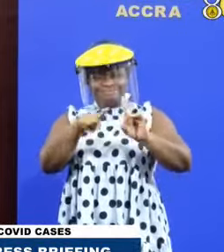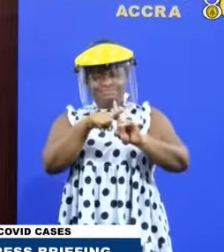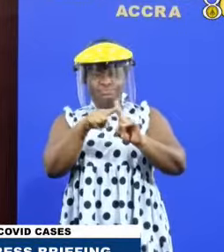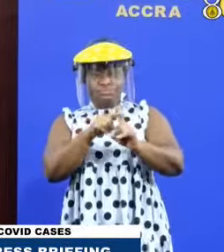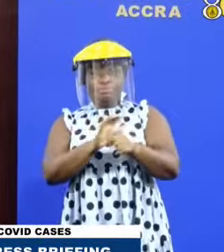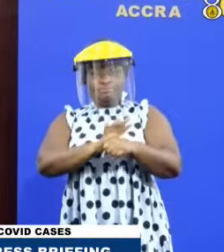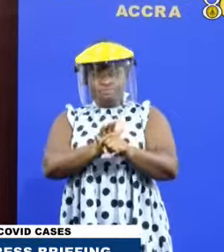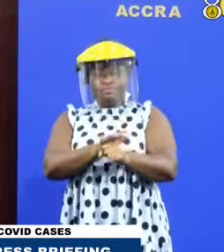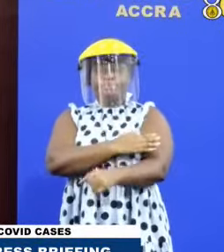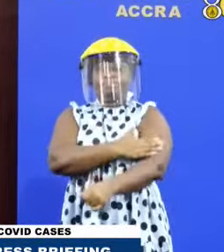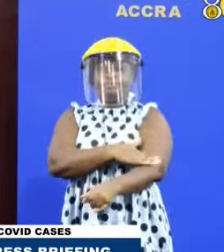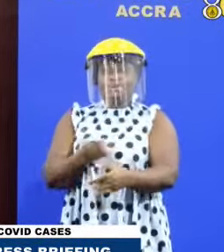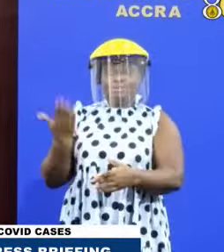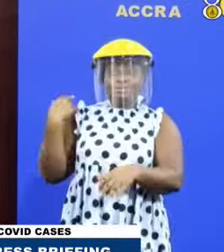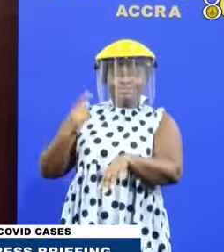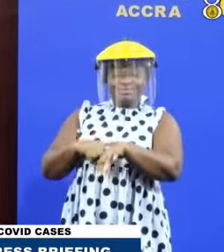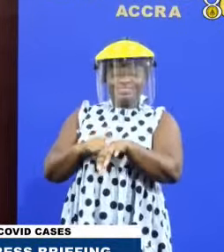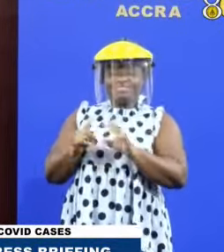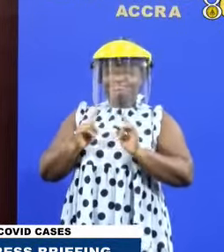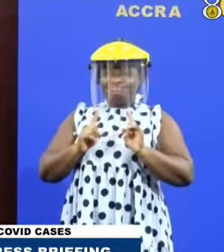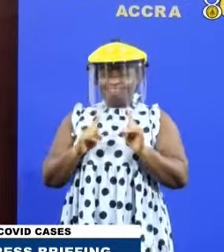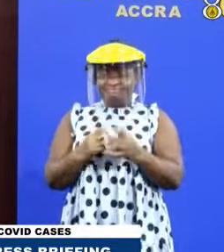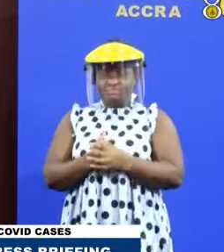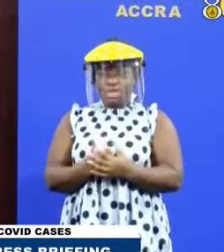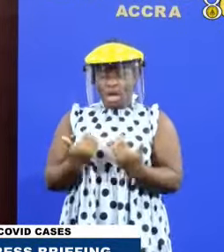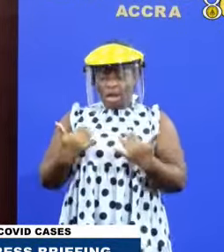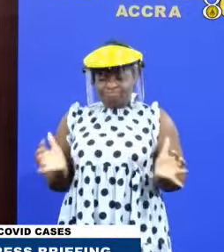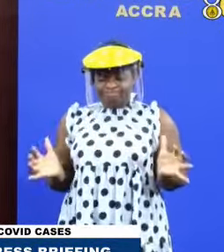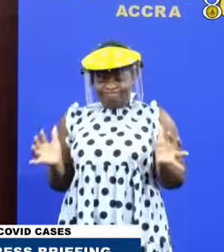last time we spoke here. We have had a